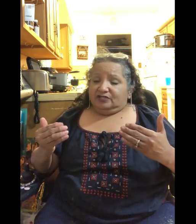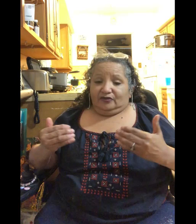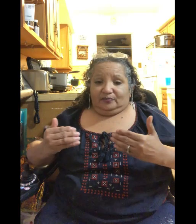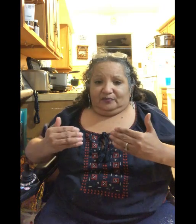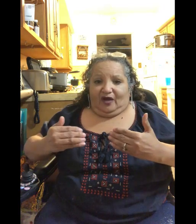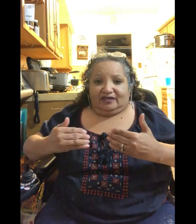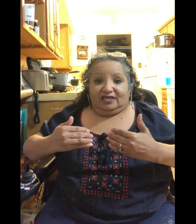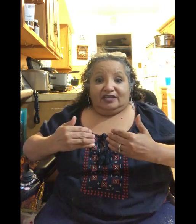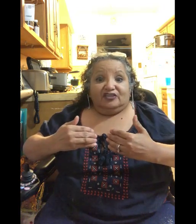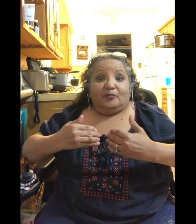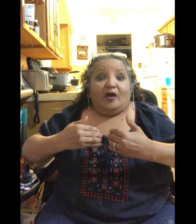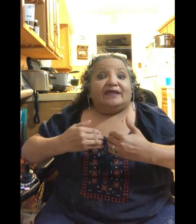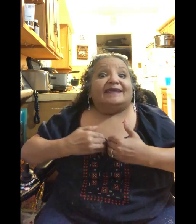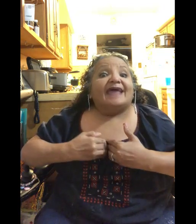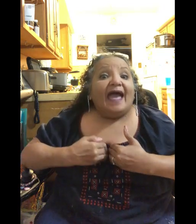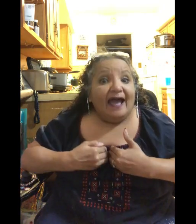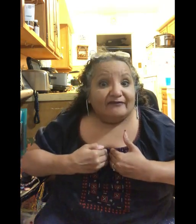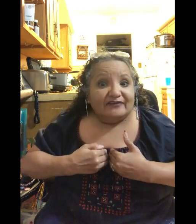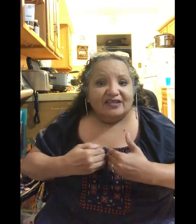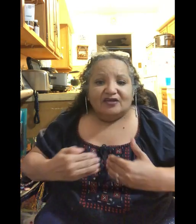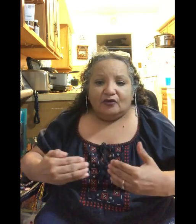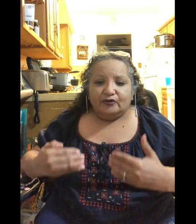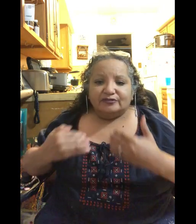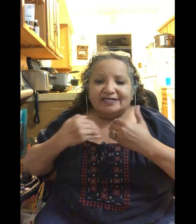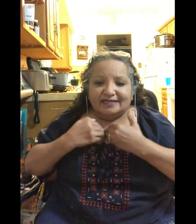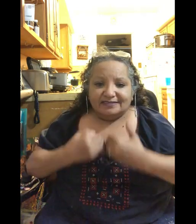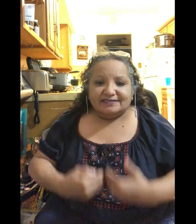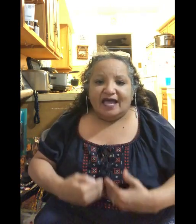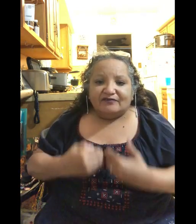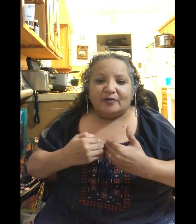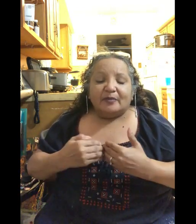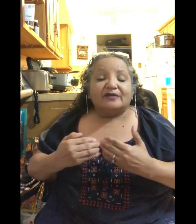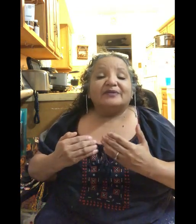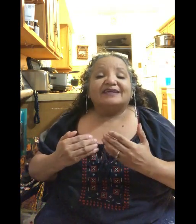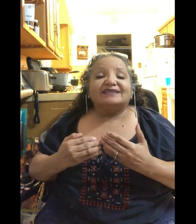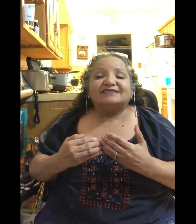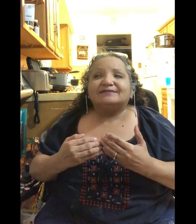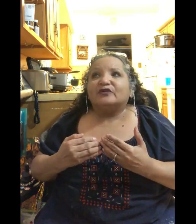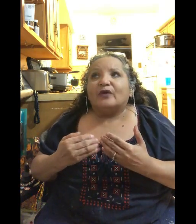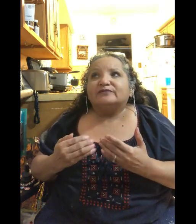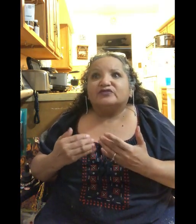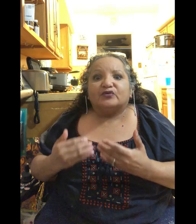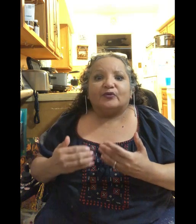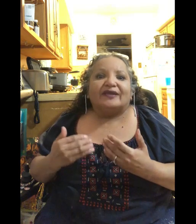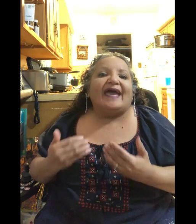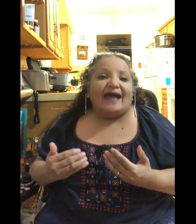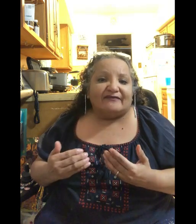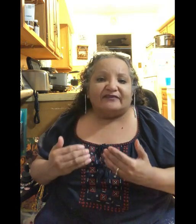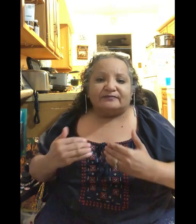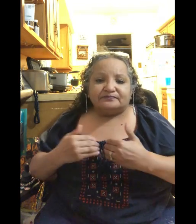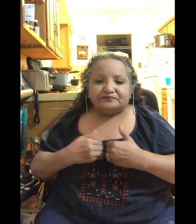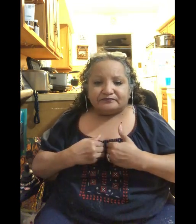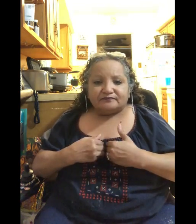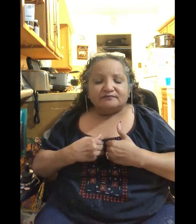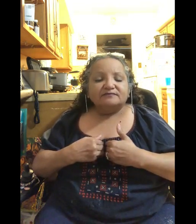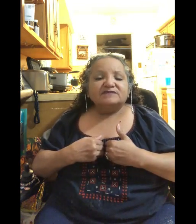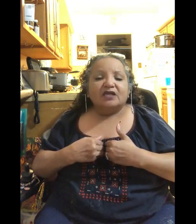you're cutting your body in half, or you're saying this is half of my body, but it rhymes with the word have.